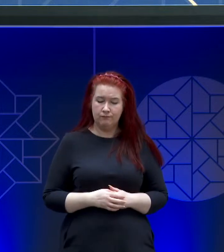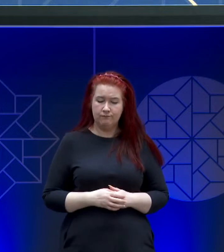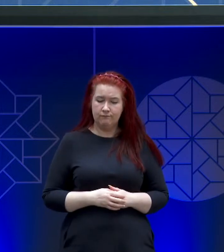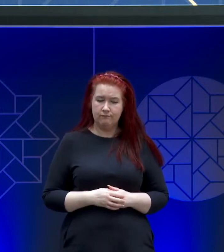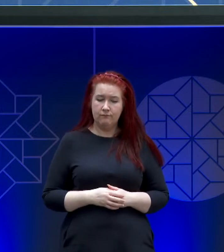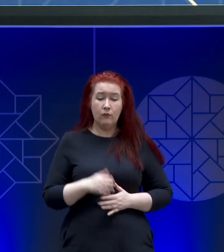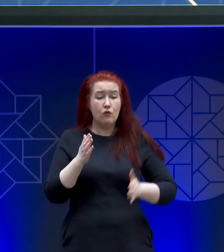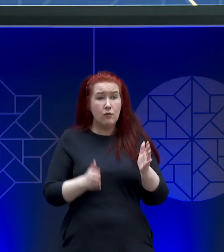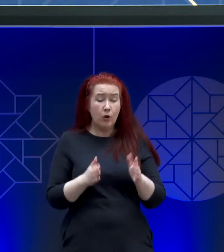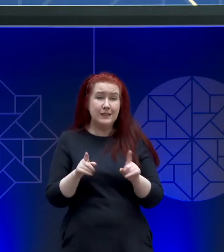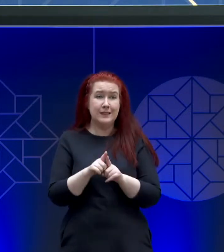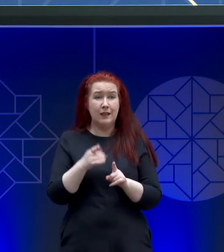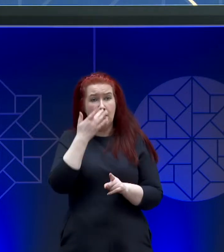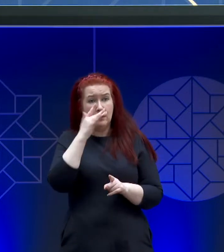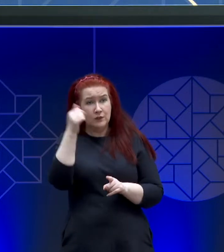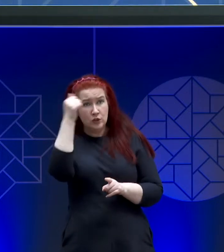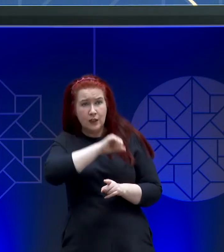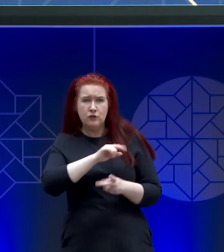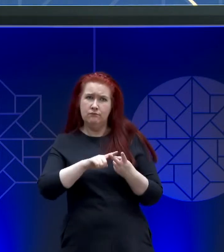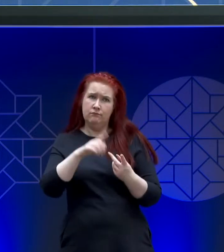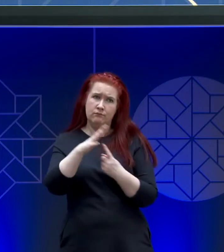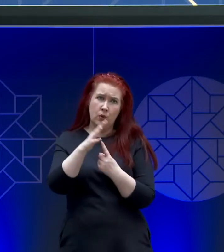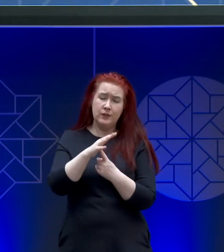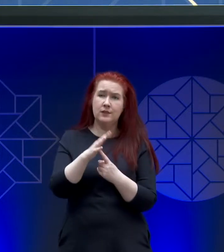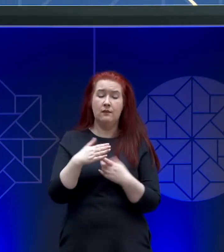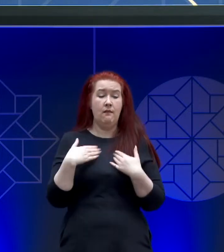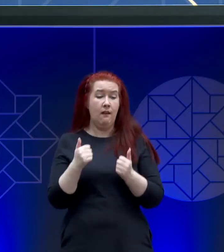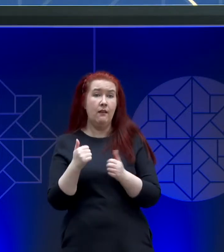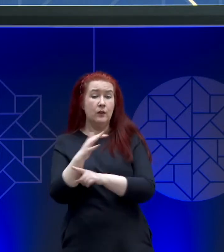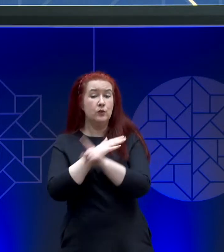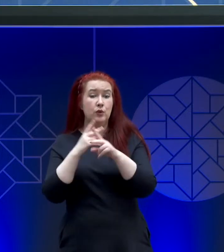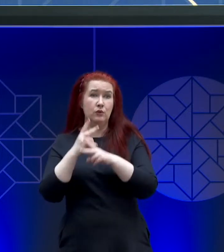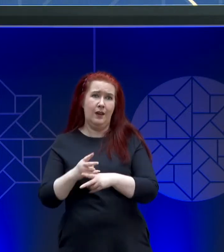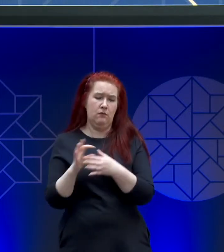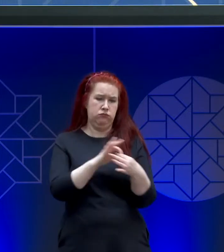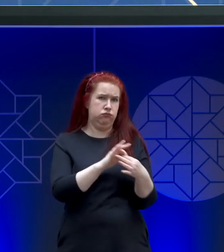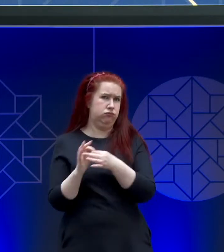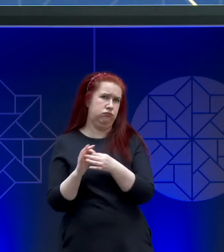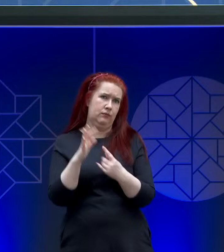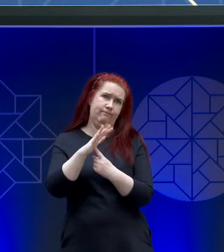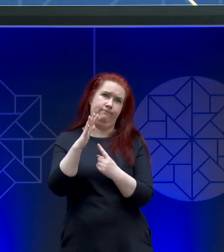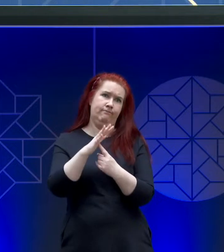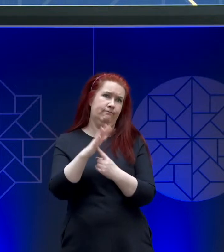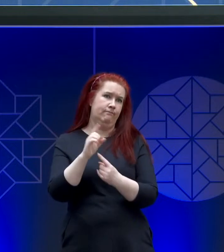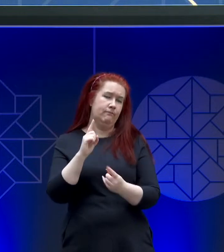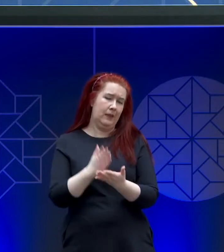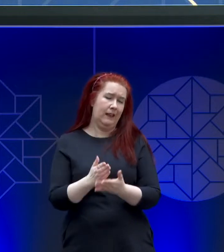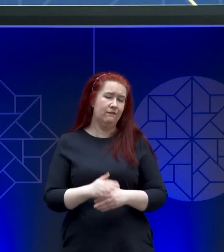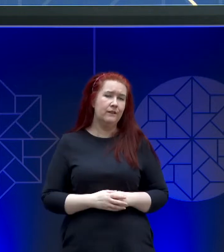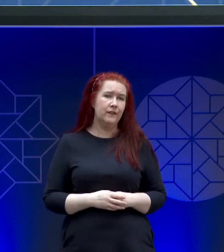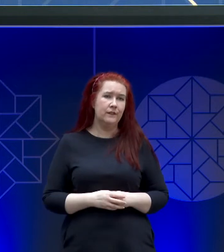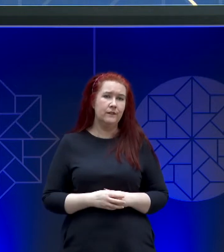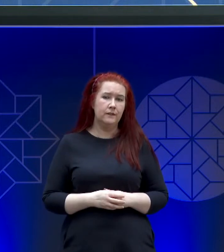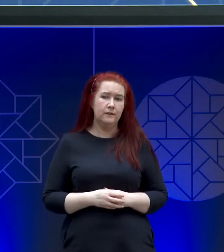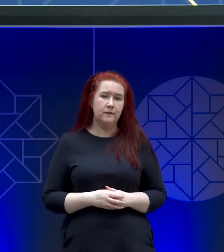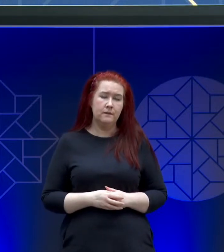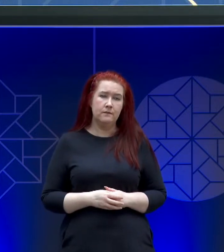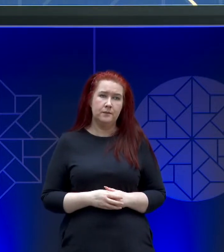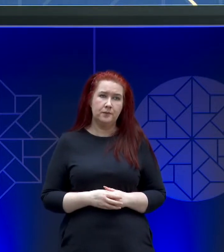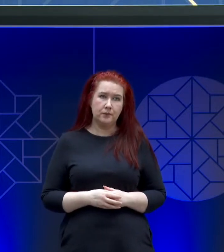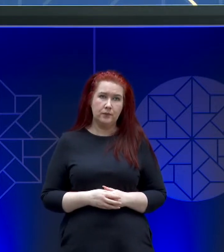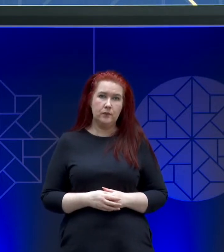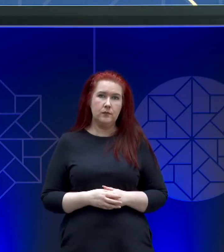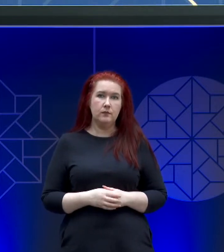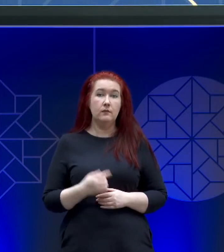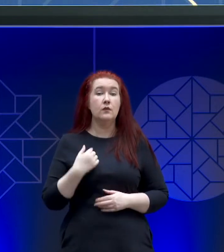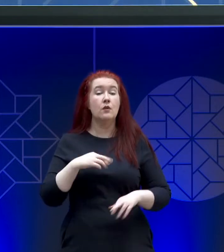importance of robotics and AI, the importance of health and social care, that intersection is, I believe, really important. And so hopefully, those